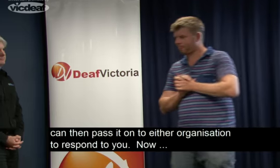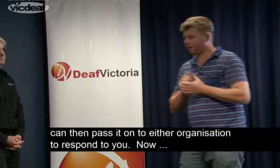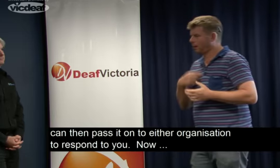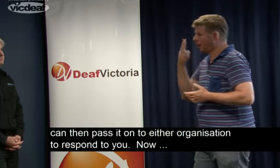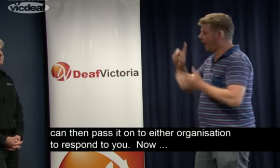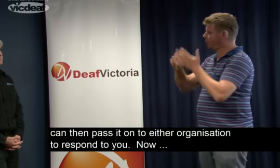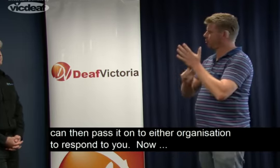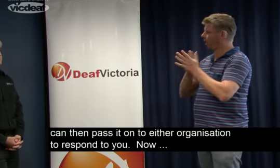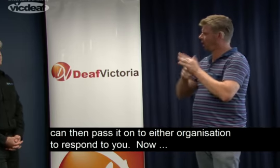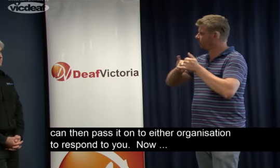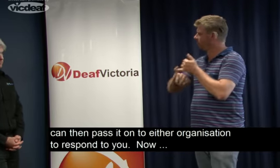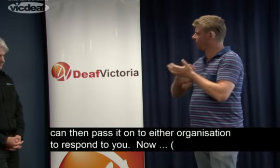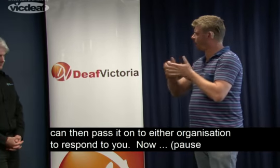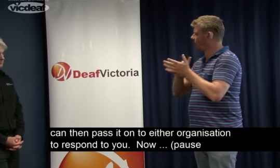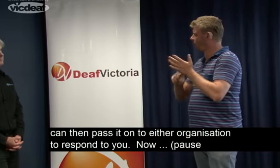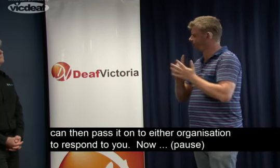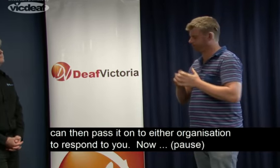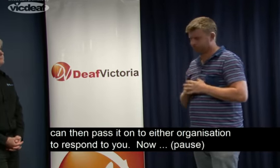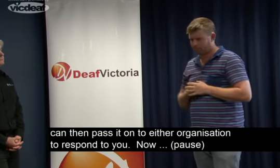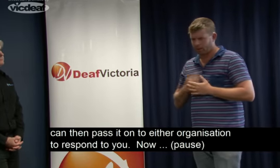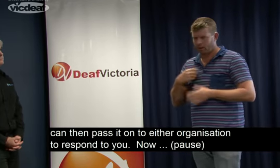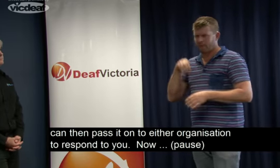Thank you. My name's James Hale.